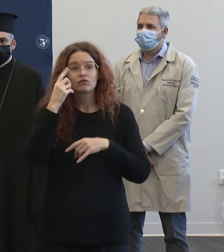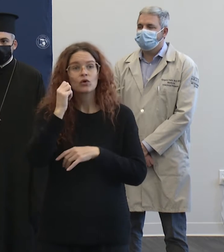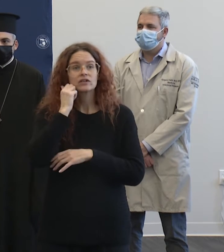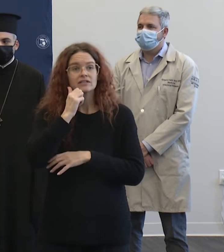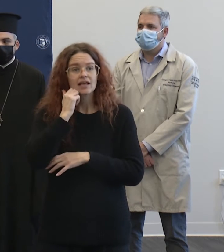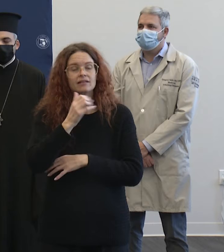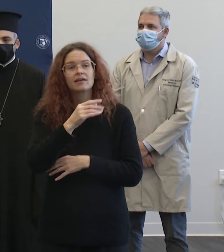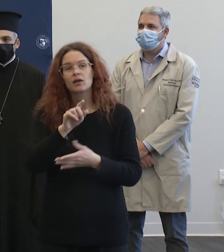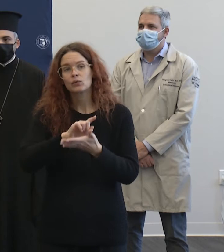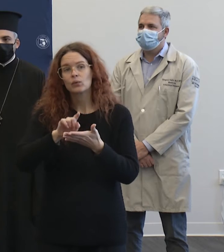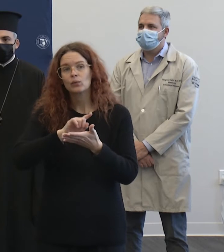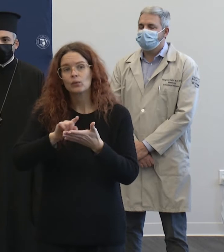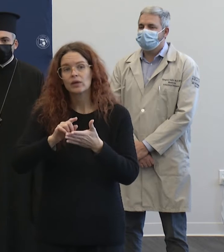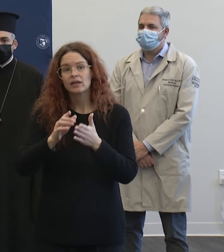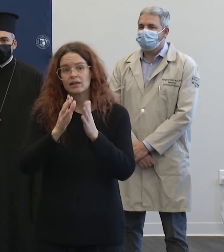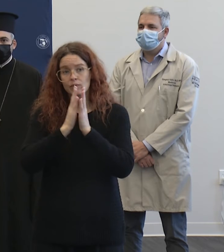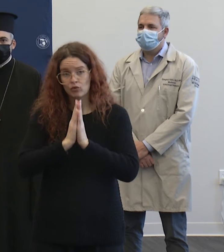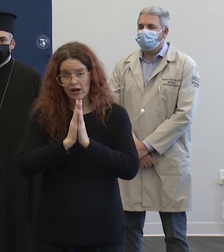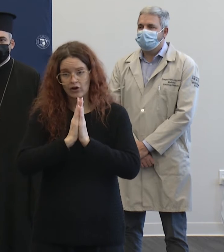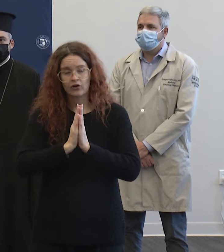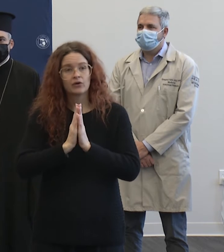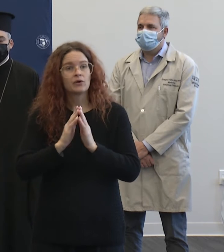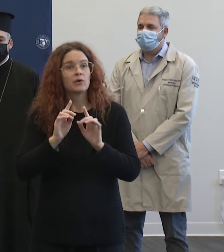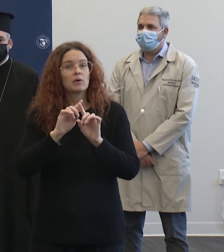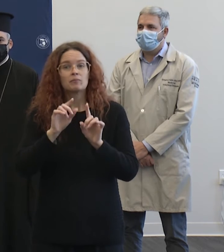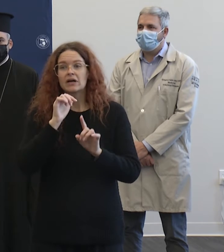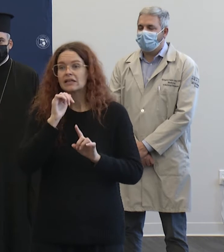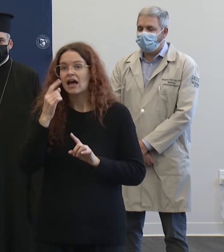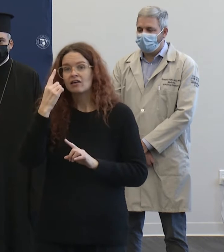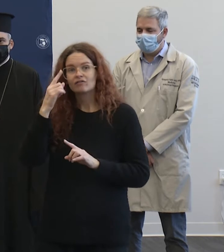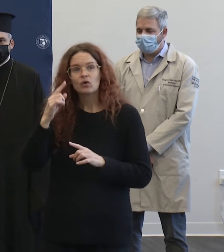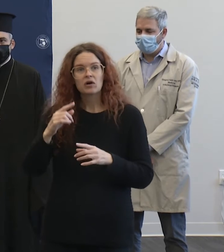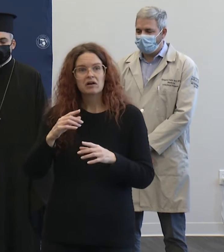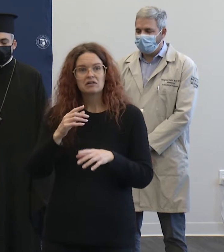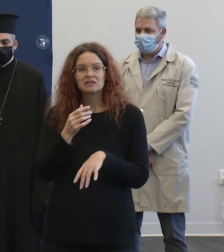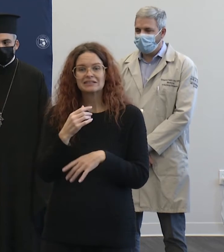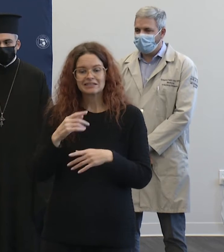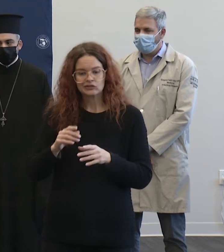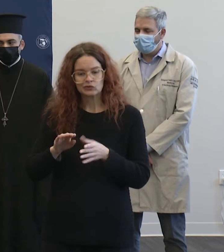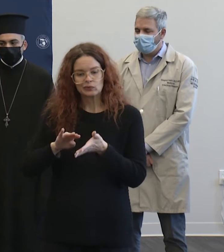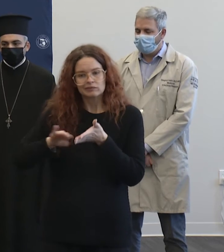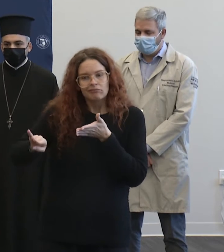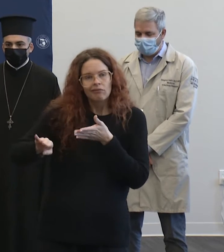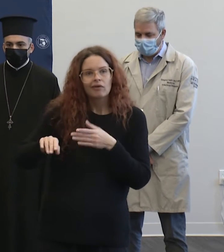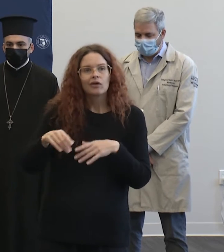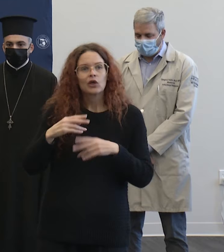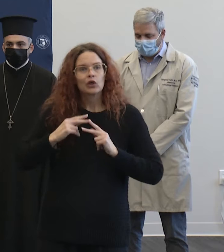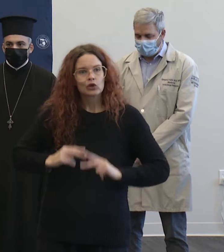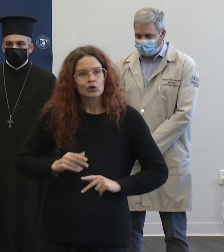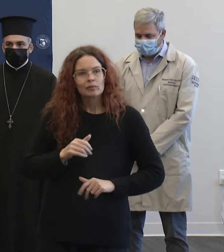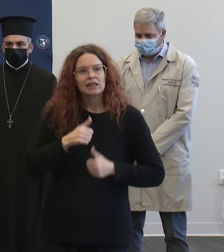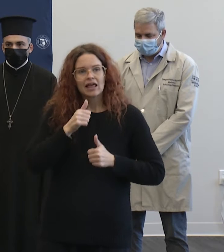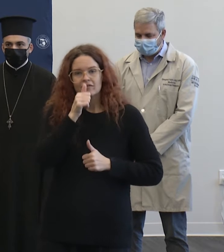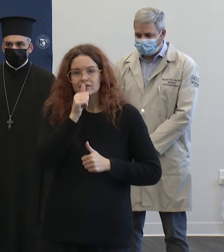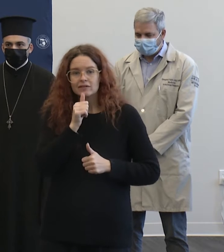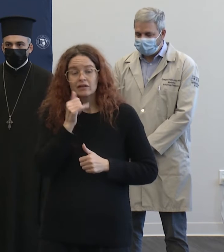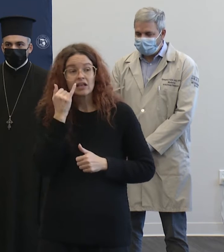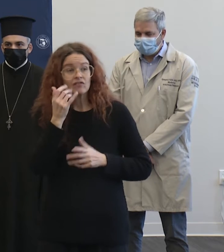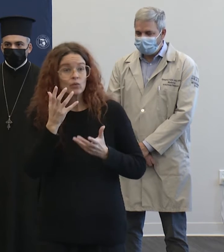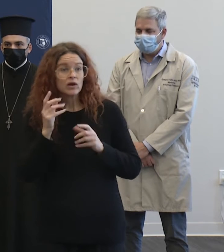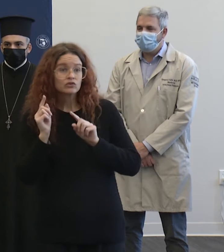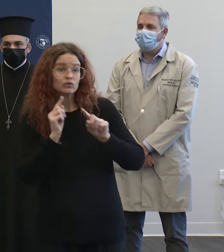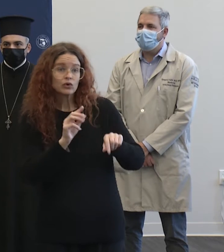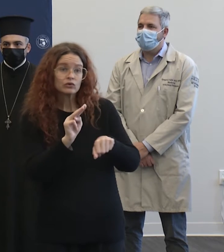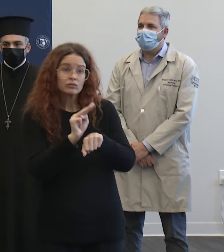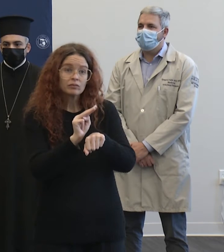weekly prayers, but not at the expense of human lives and sufferings. Those who want to attend the mosques must